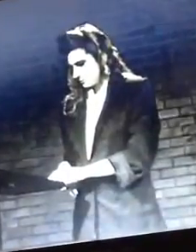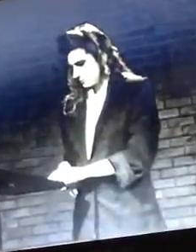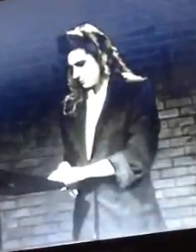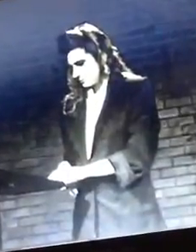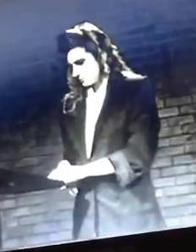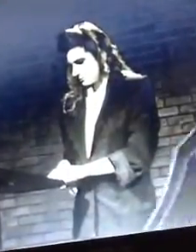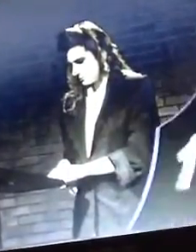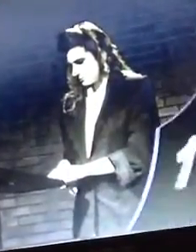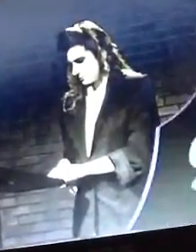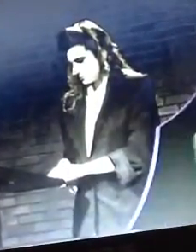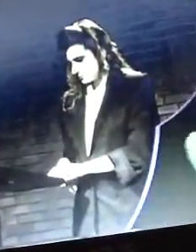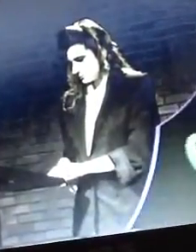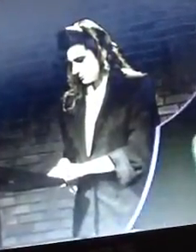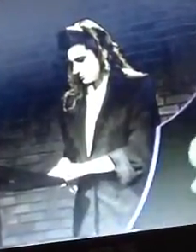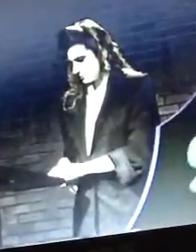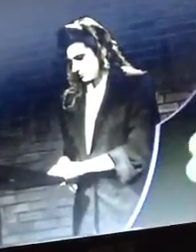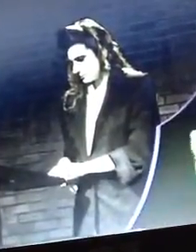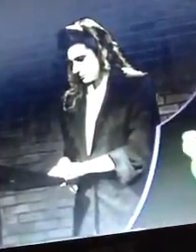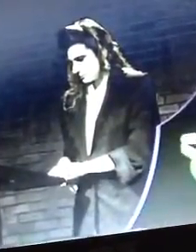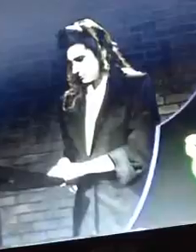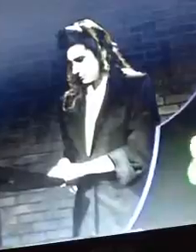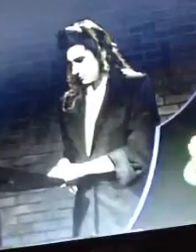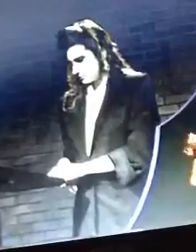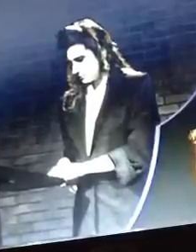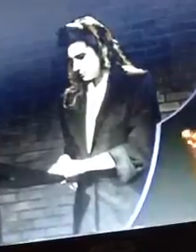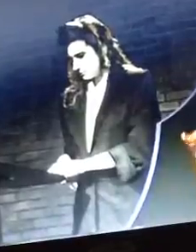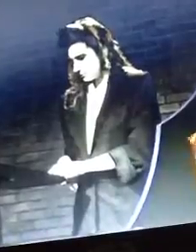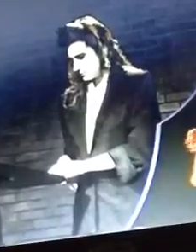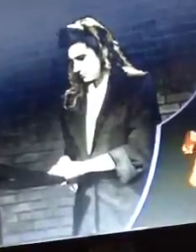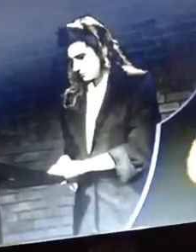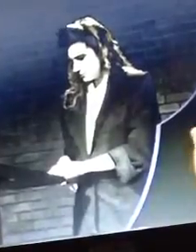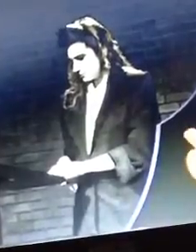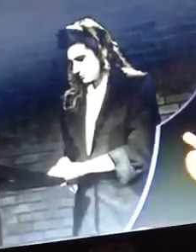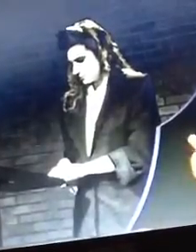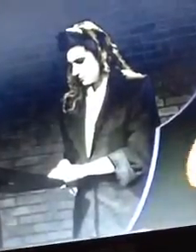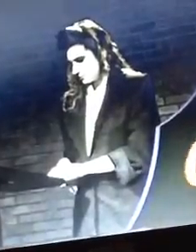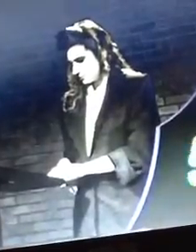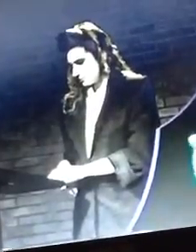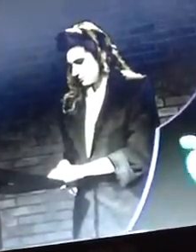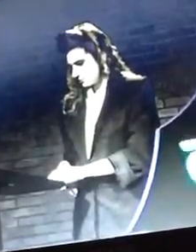the manager of the company. They decide if reasonable accommodations is necessary.